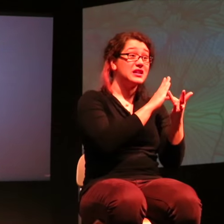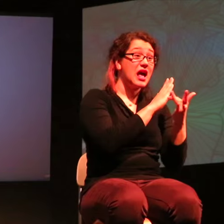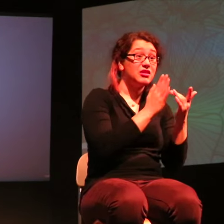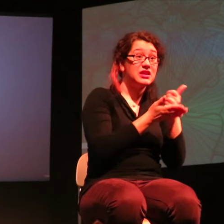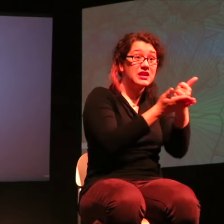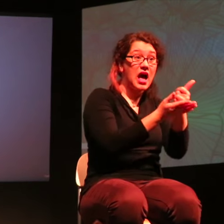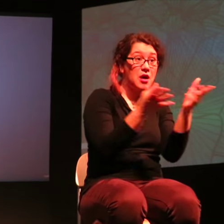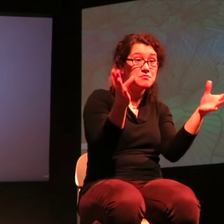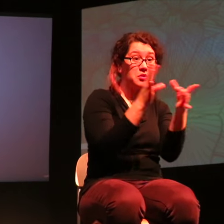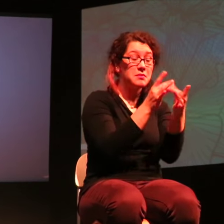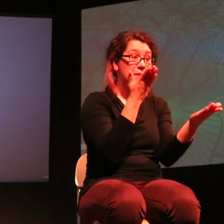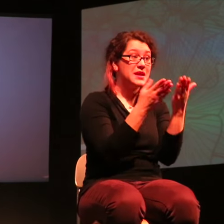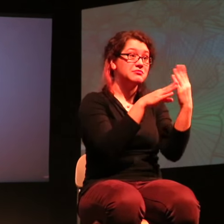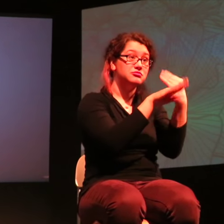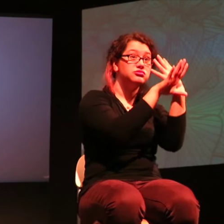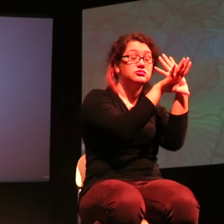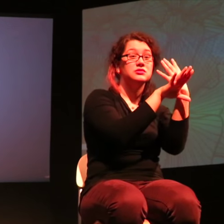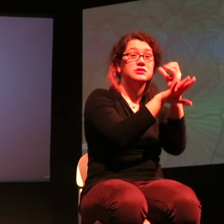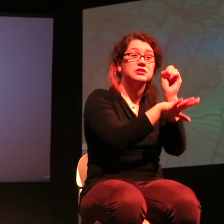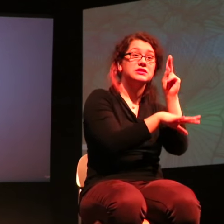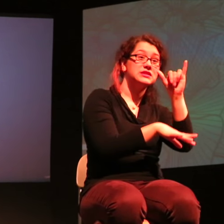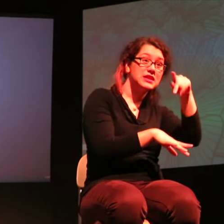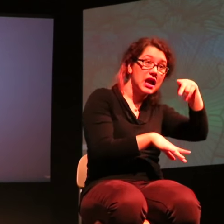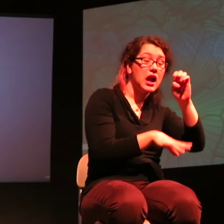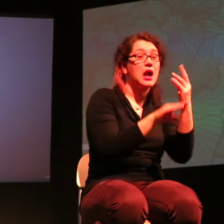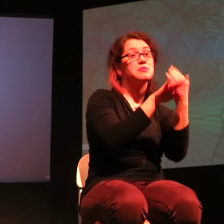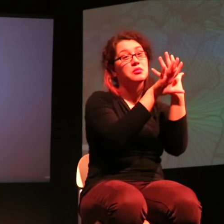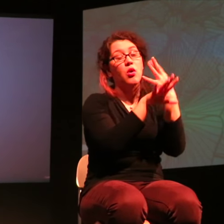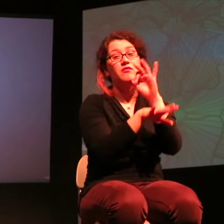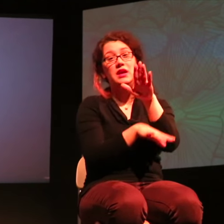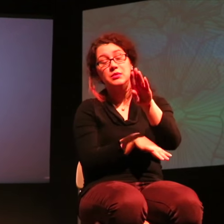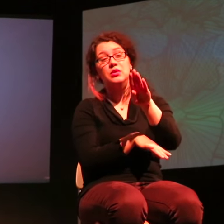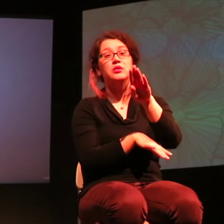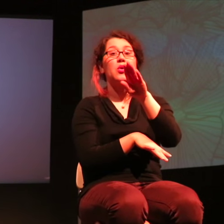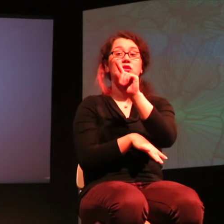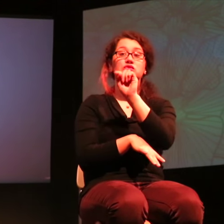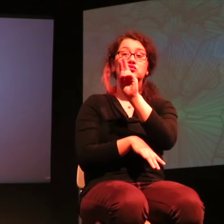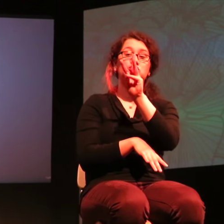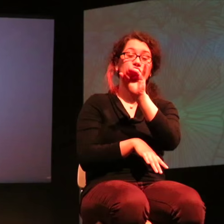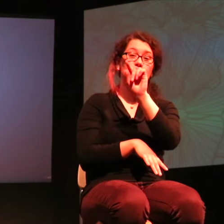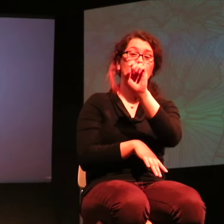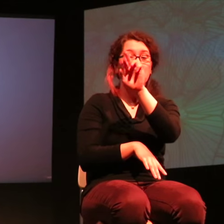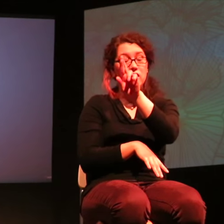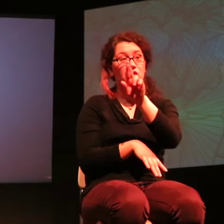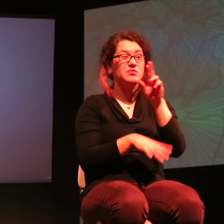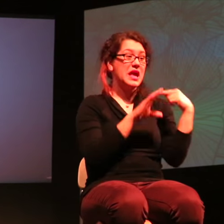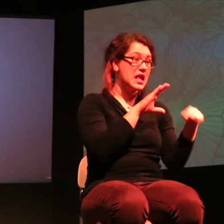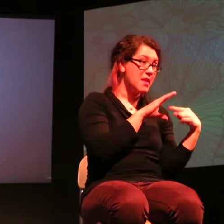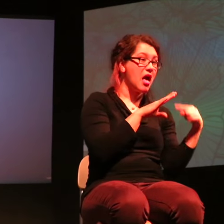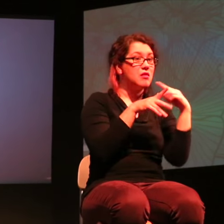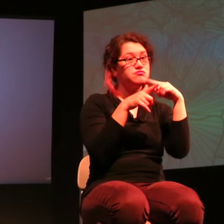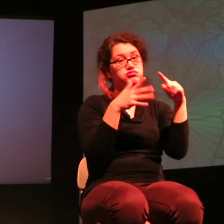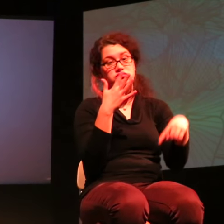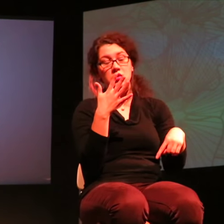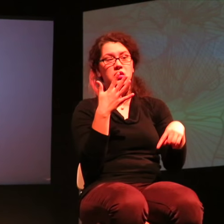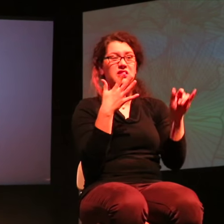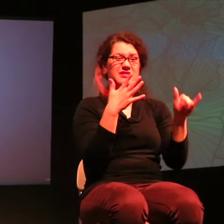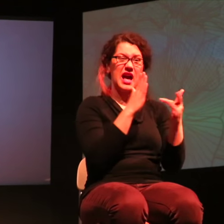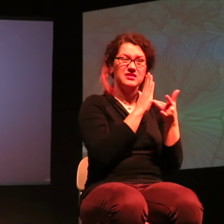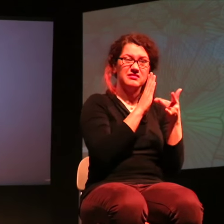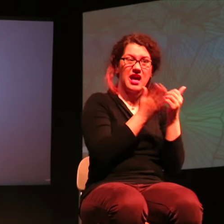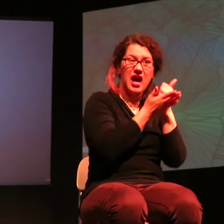which is like a group Skype thing, things like social media, like Facebook or Twitter or even email or something like that, does that